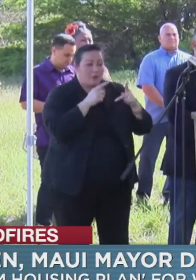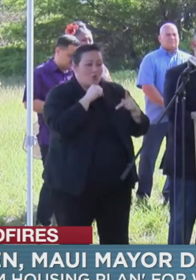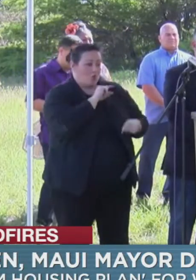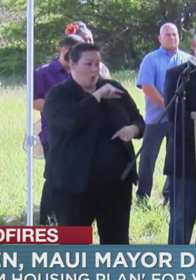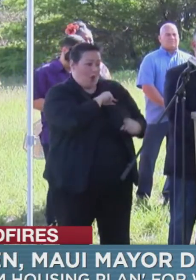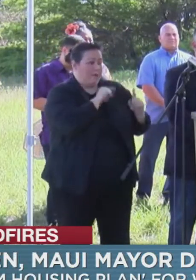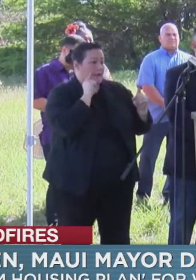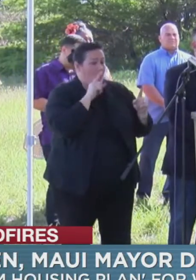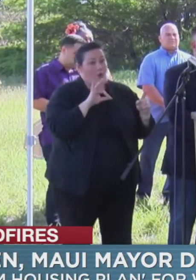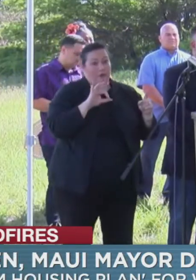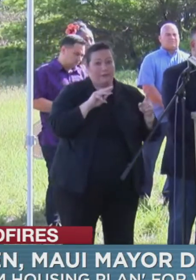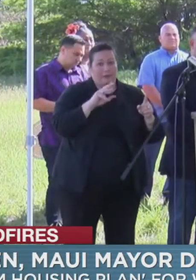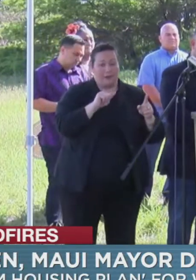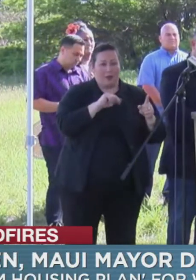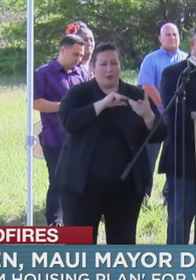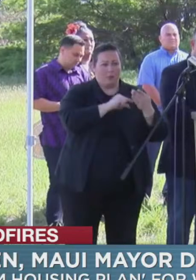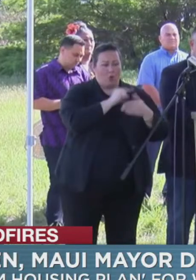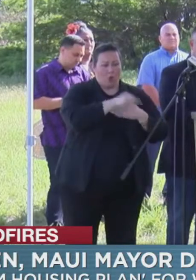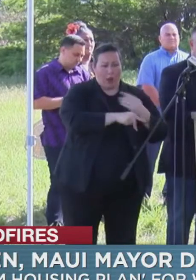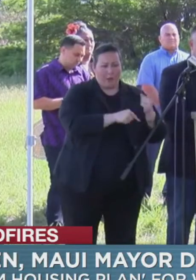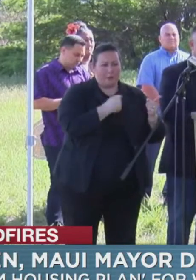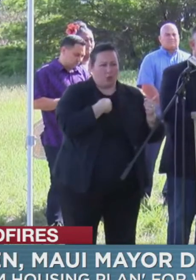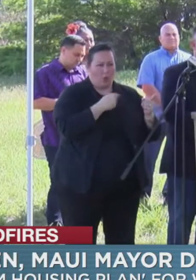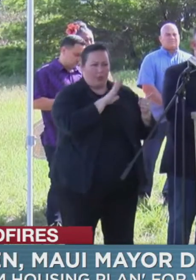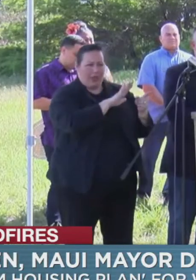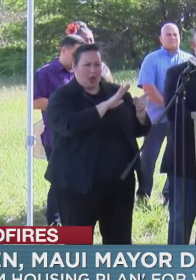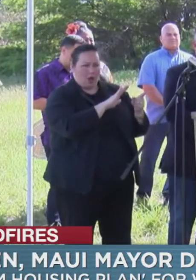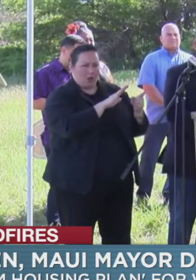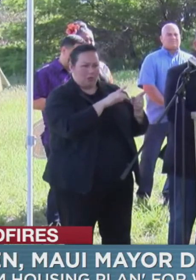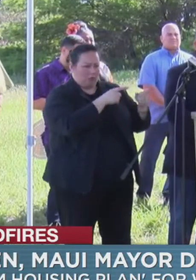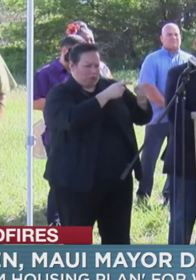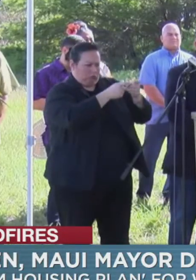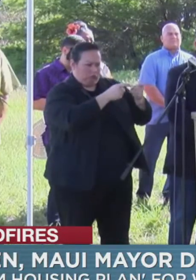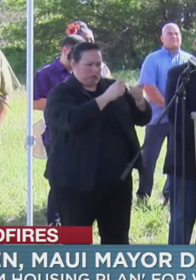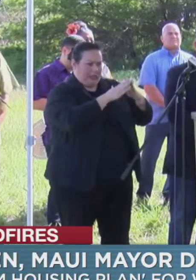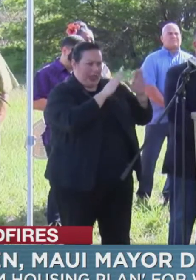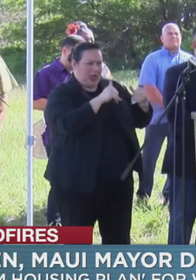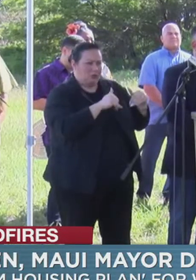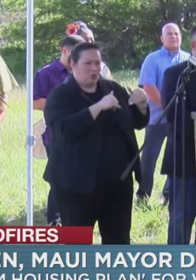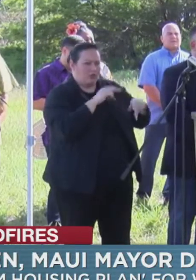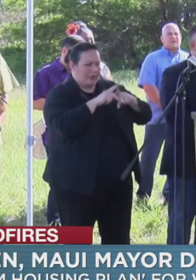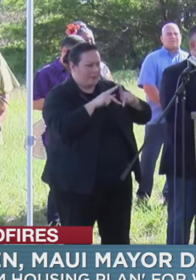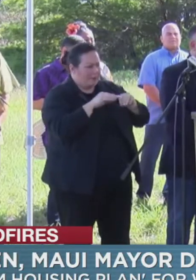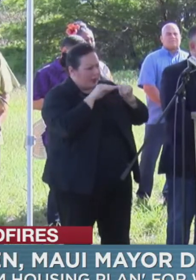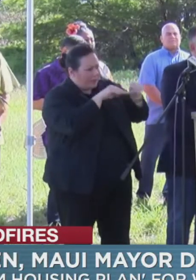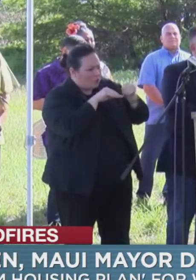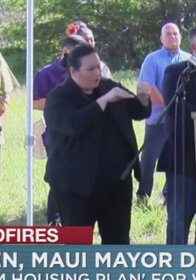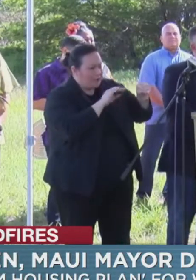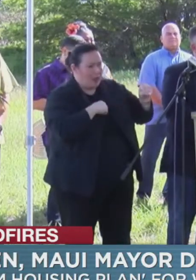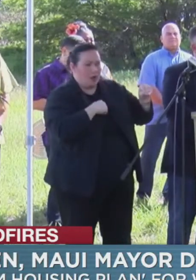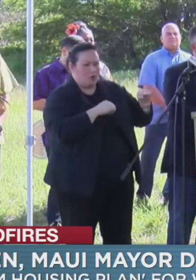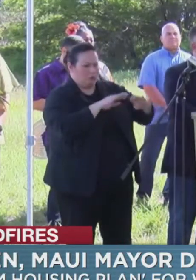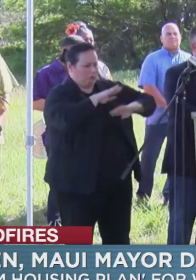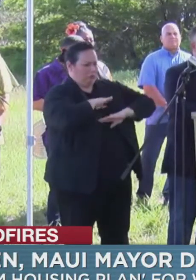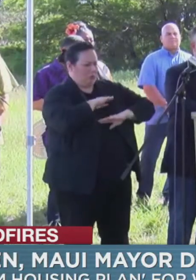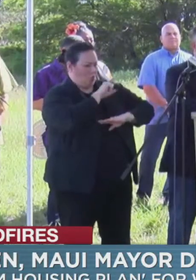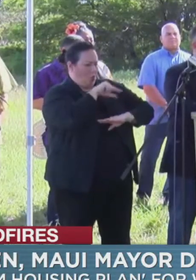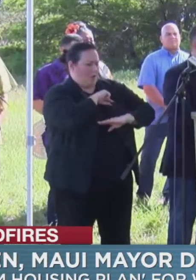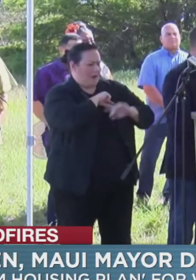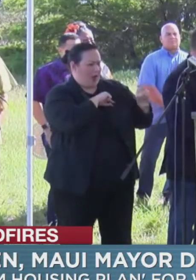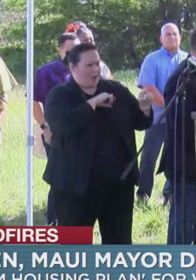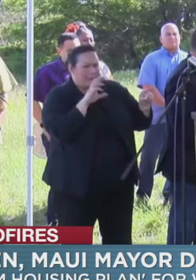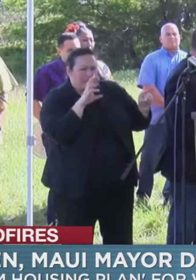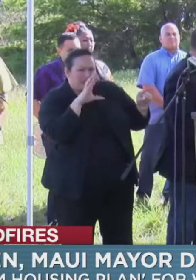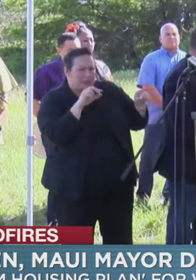for the FEMA programs, and so they're handling that population of households. They already have essentially 600,